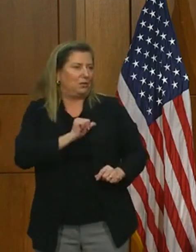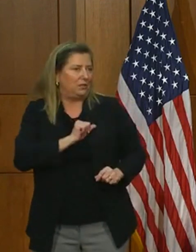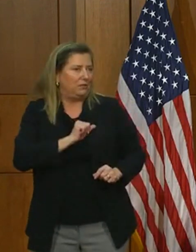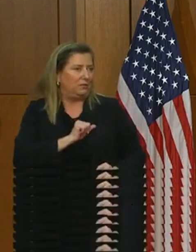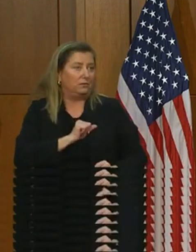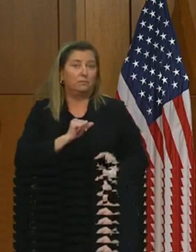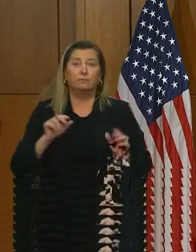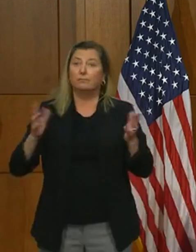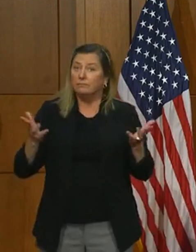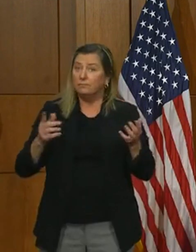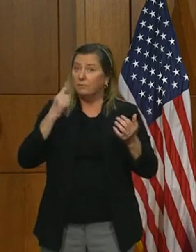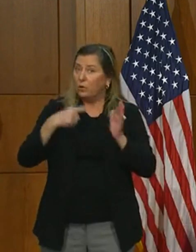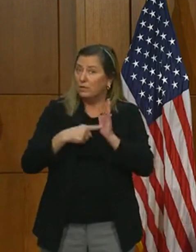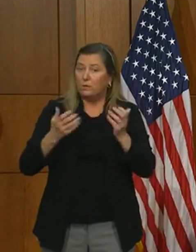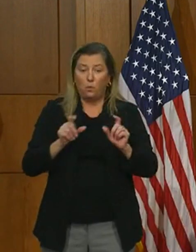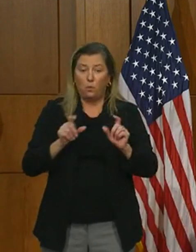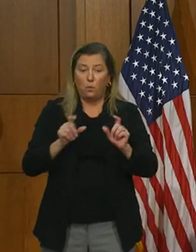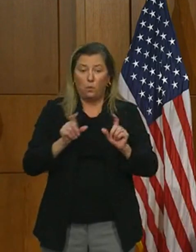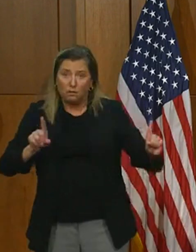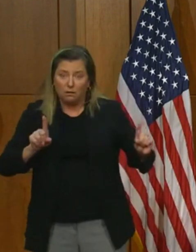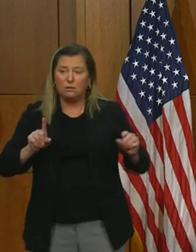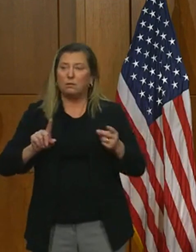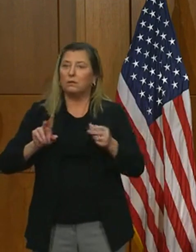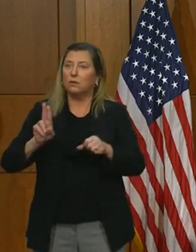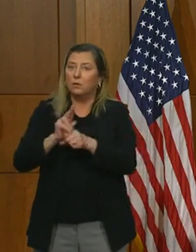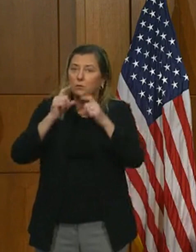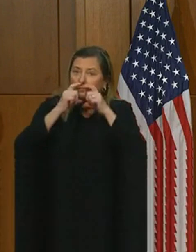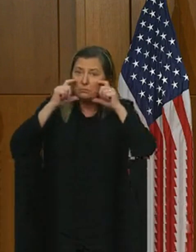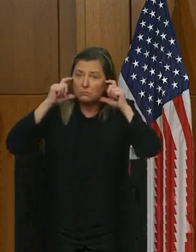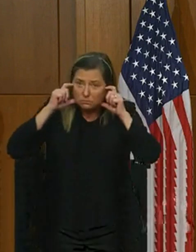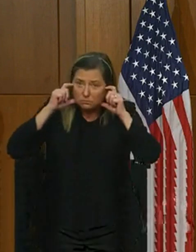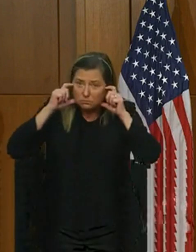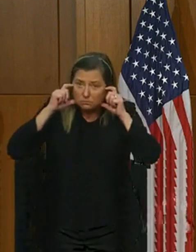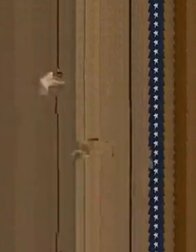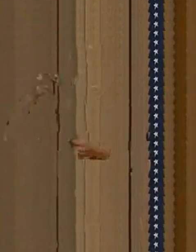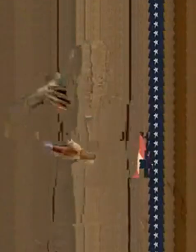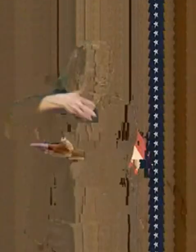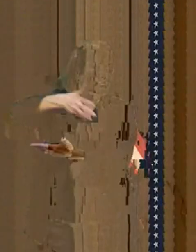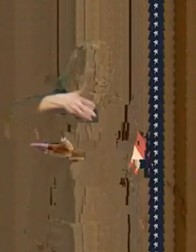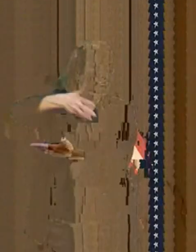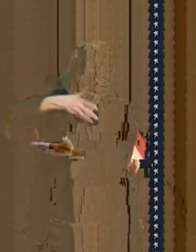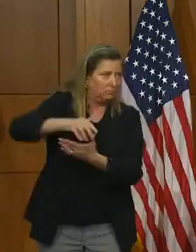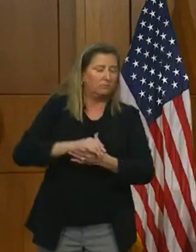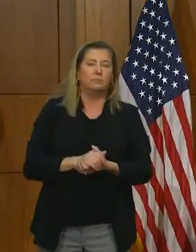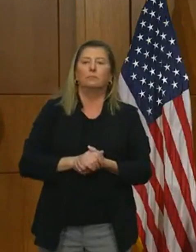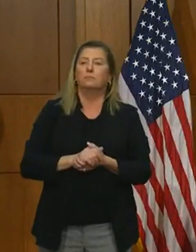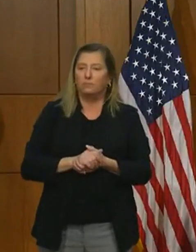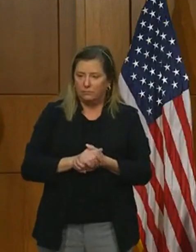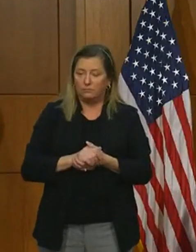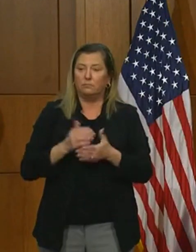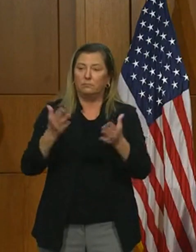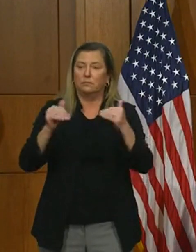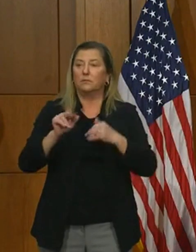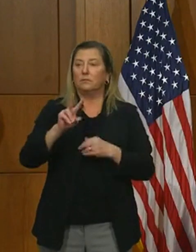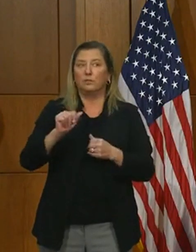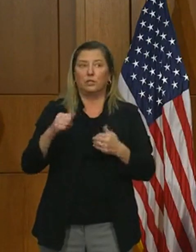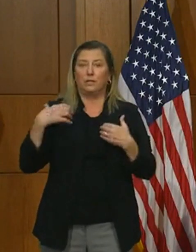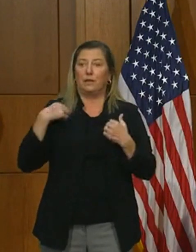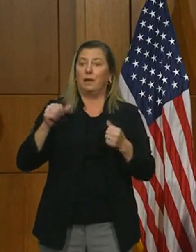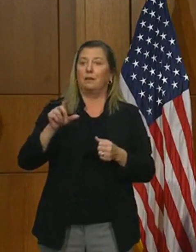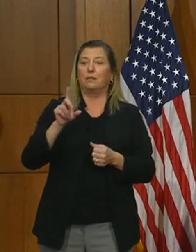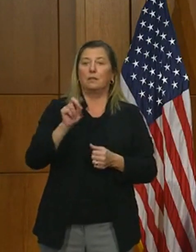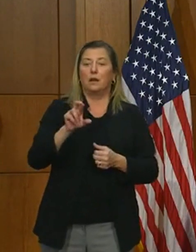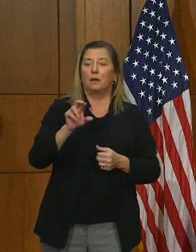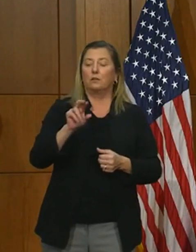physical distancing, and it means wearing face coverings in public places. Now I'd like to ask our Virginia Health Commissioner,